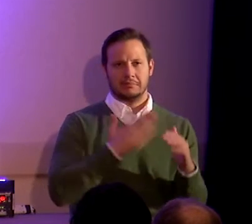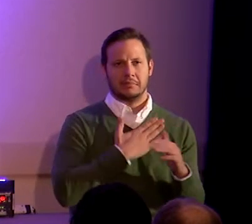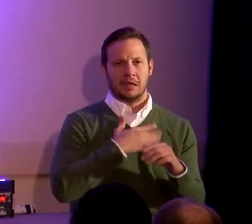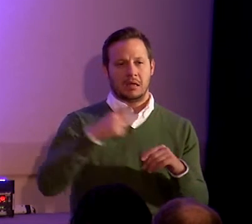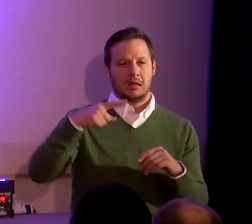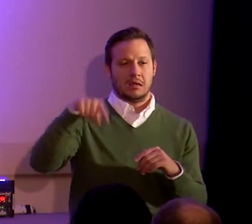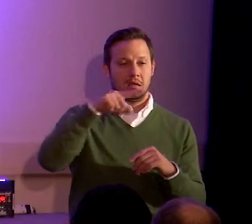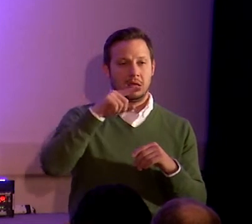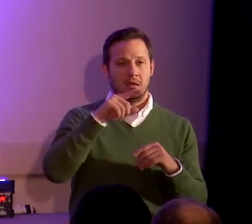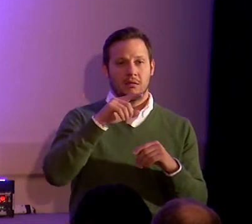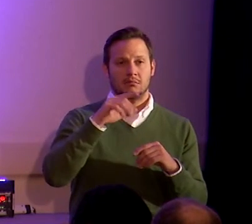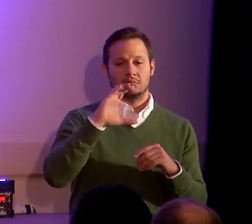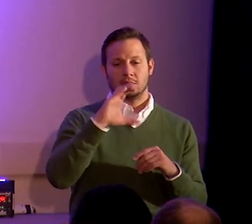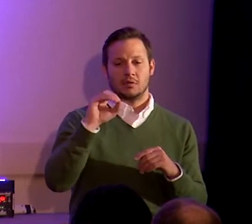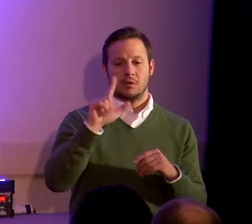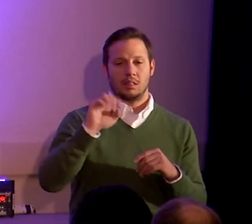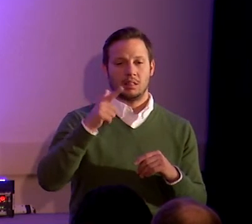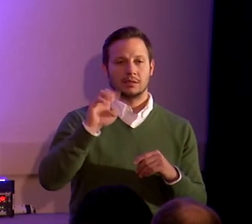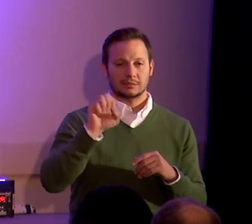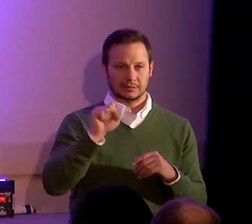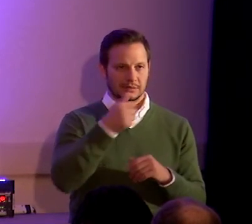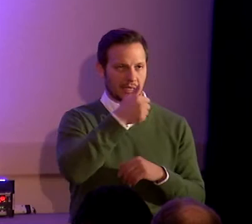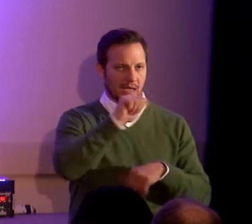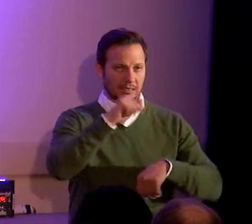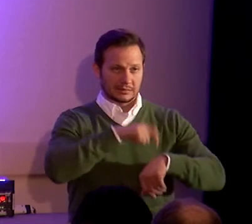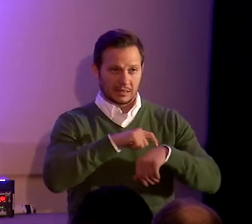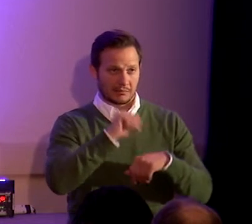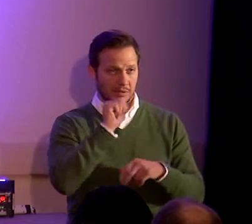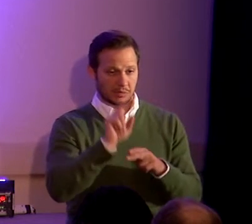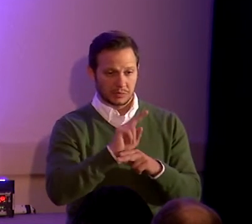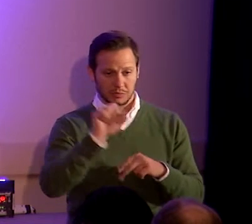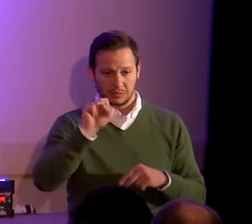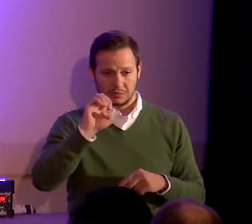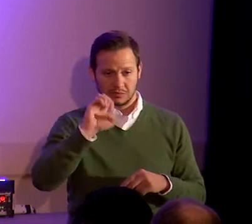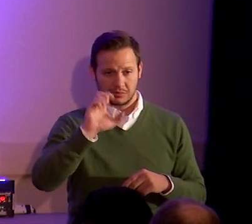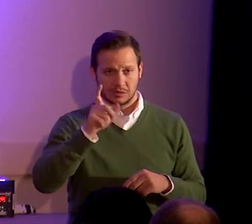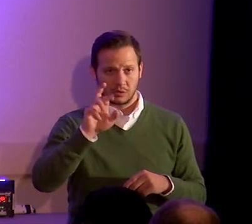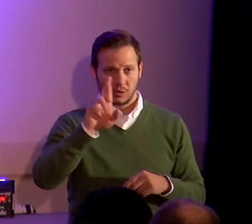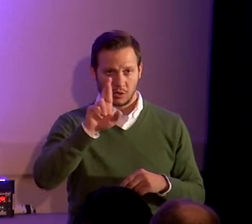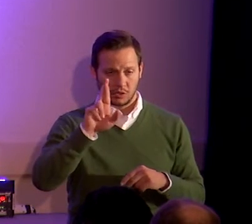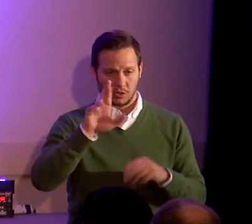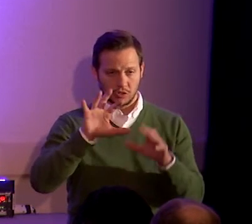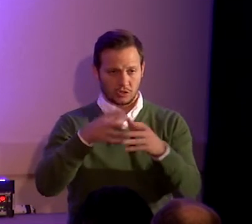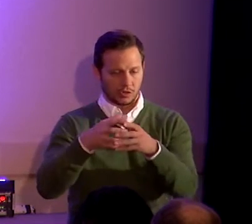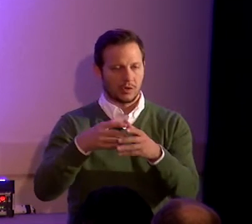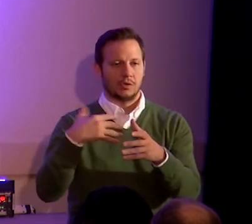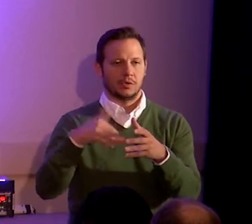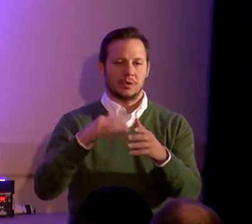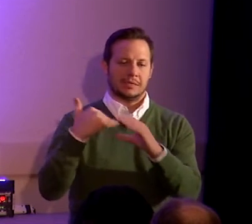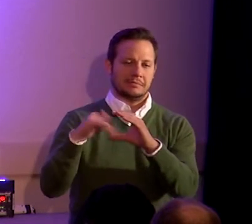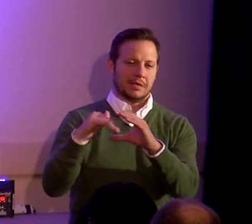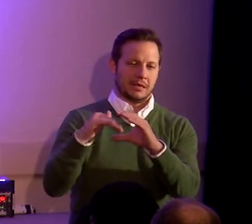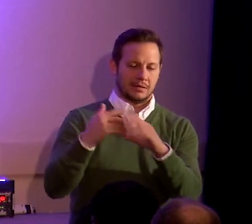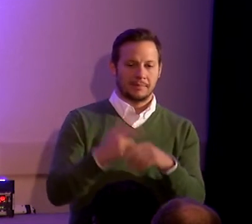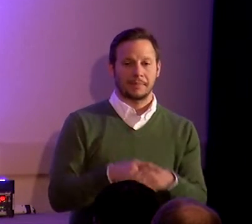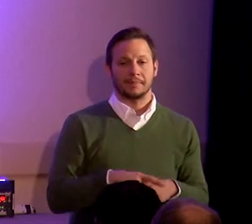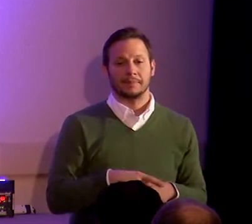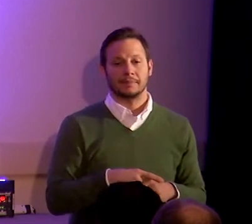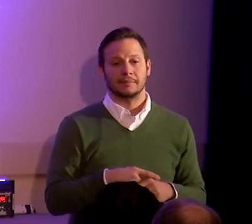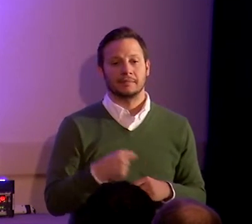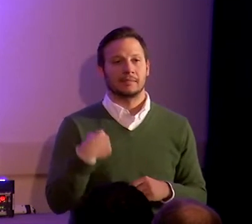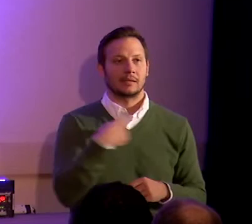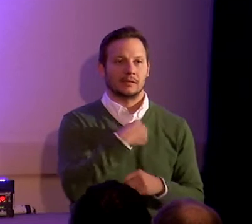secular government was in jeopardy. Right, the Secular Coalition of Arizona's lobbyists became a go-to contact for the press,